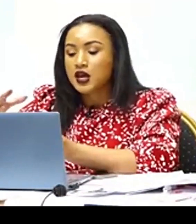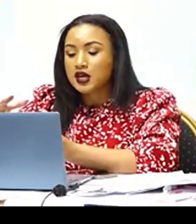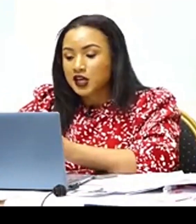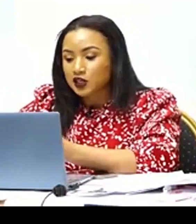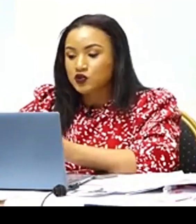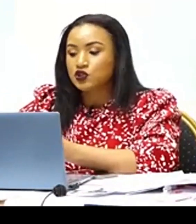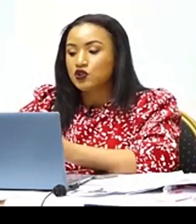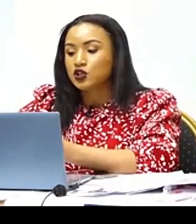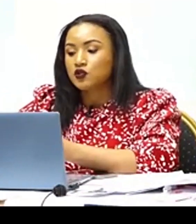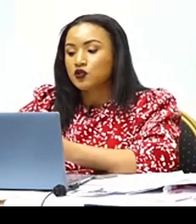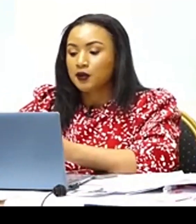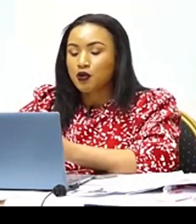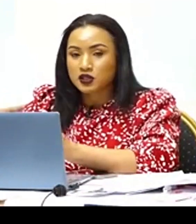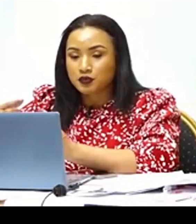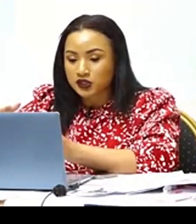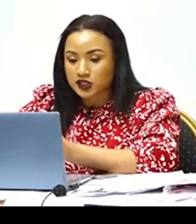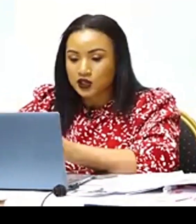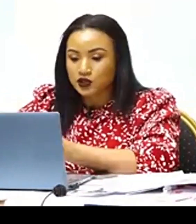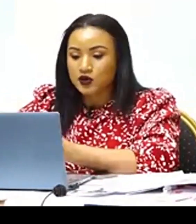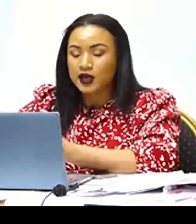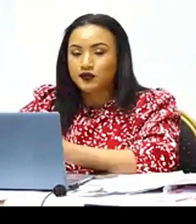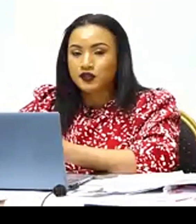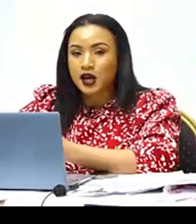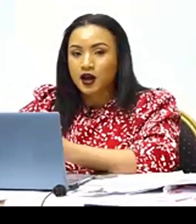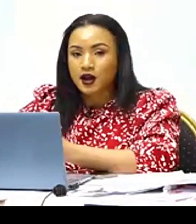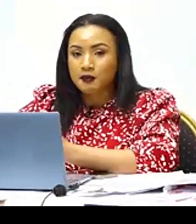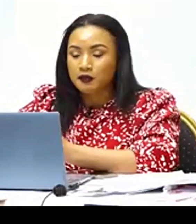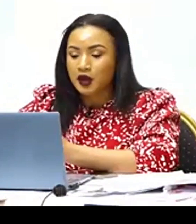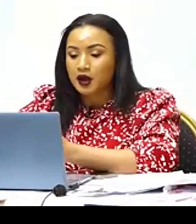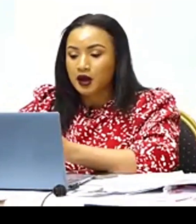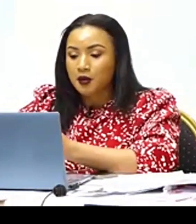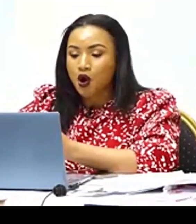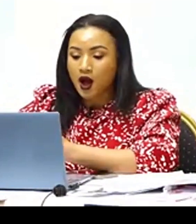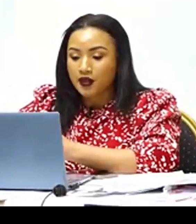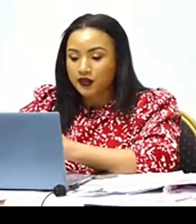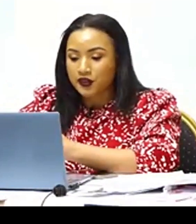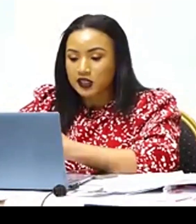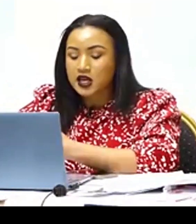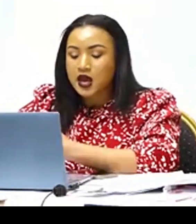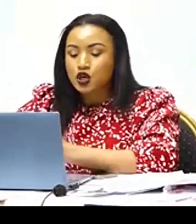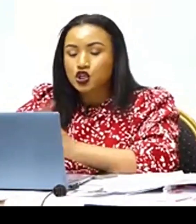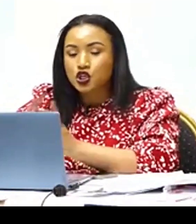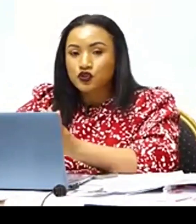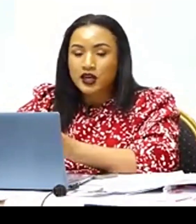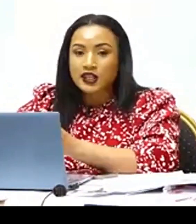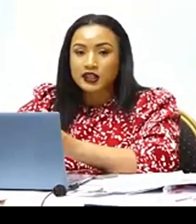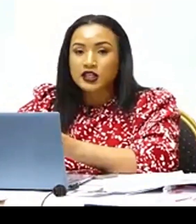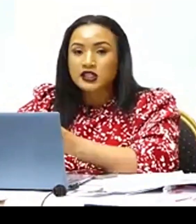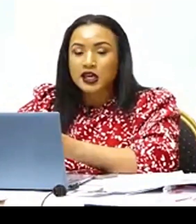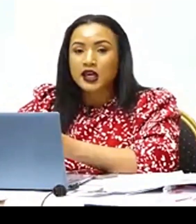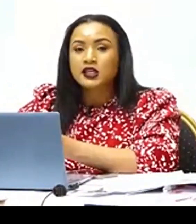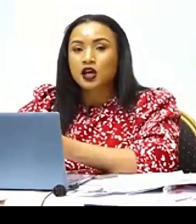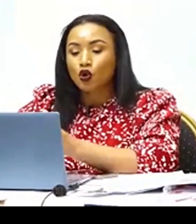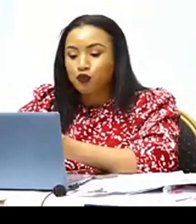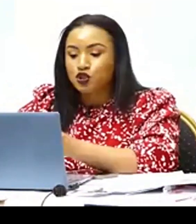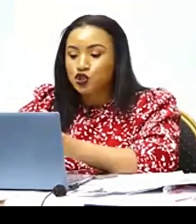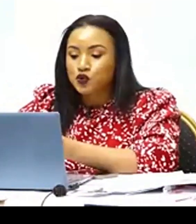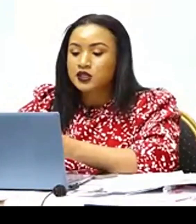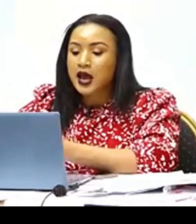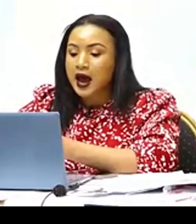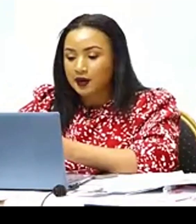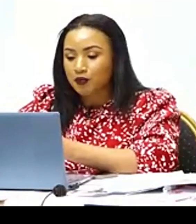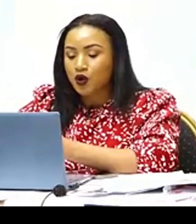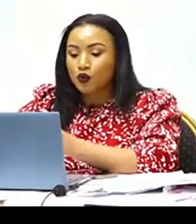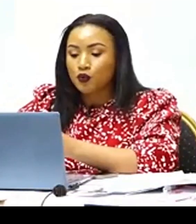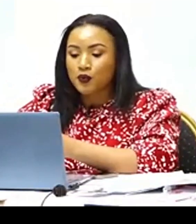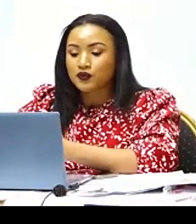around debt restructuring, possible debt reliefs, among other things. Do you think that this is an opportune